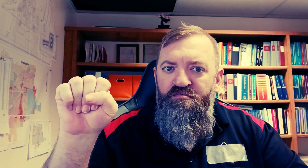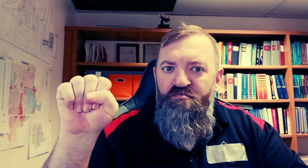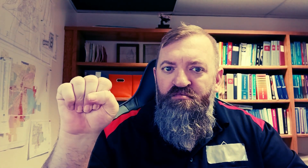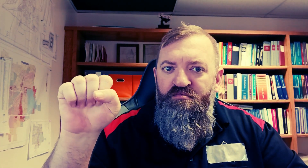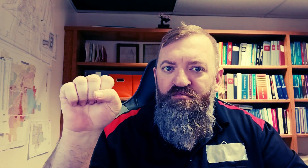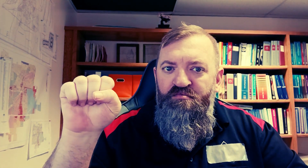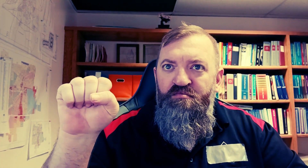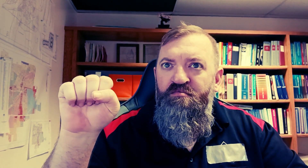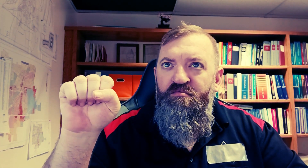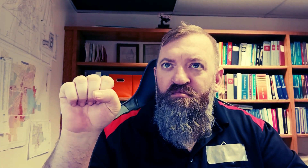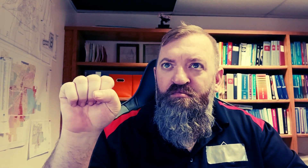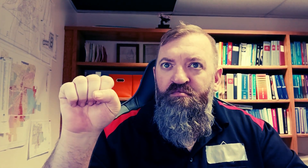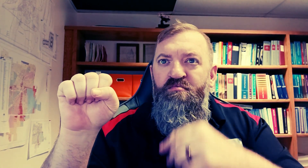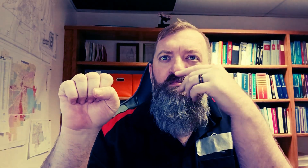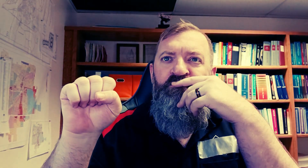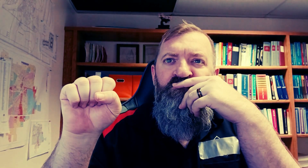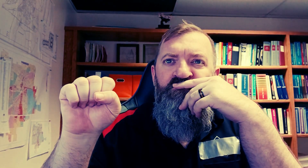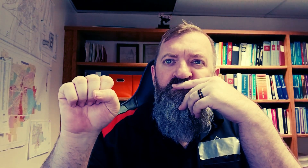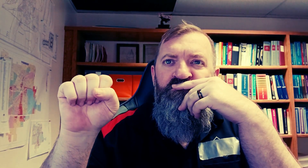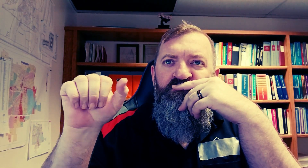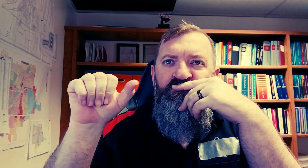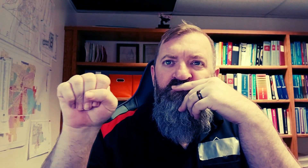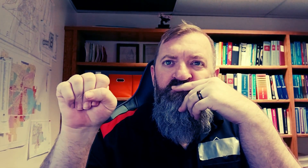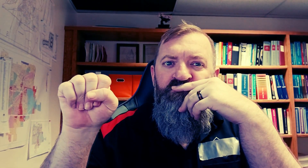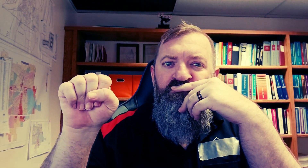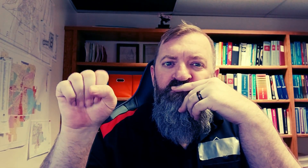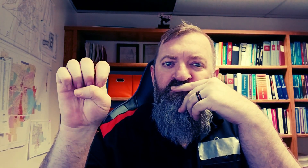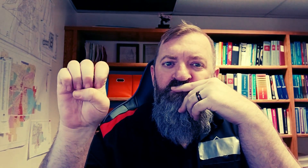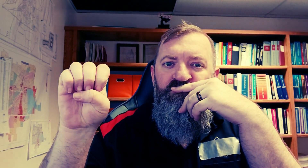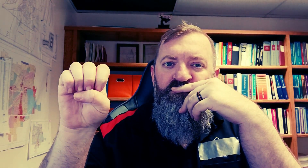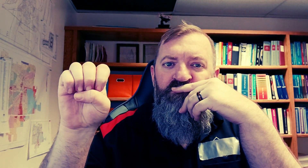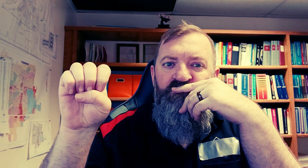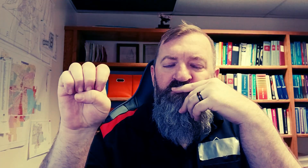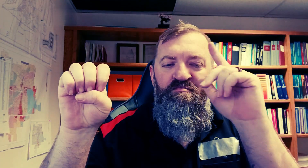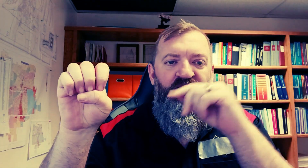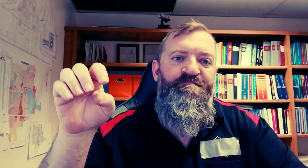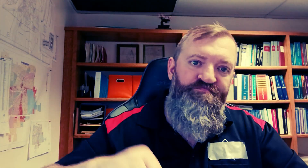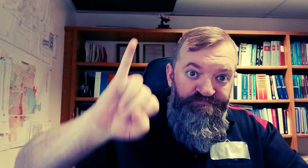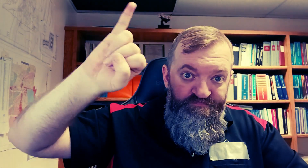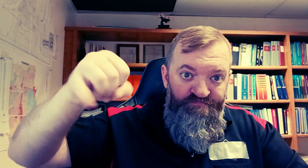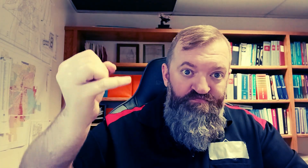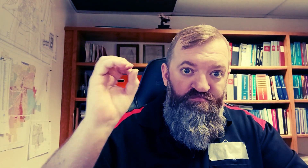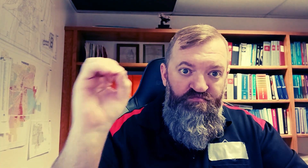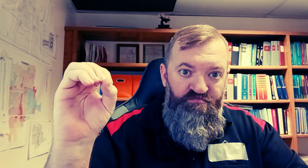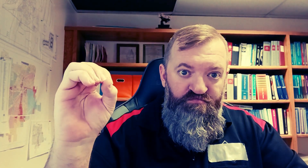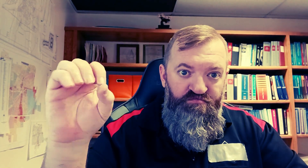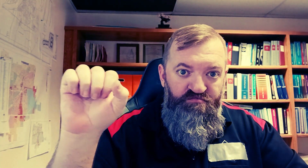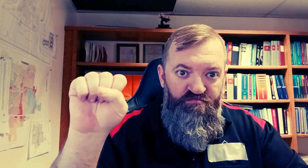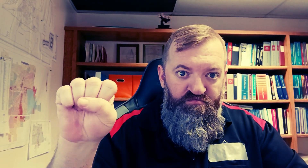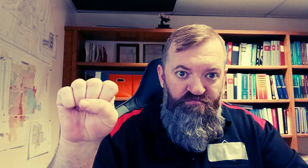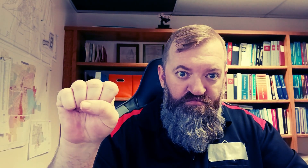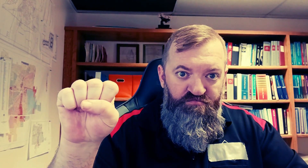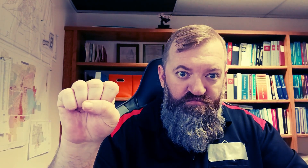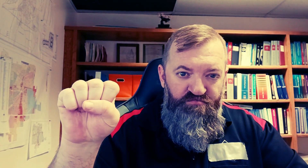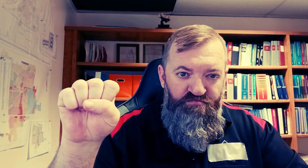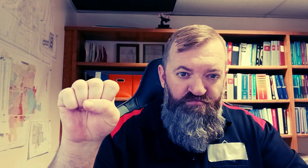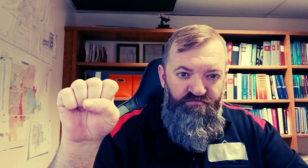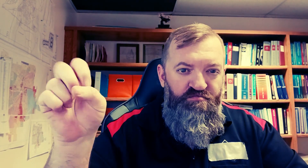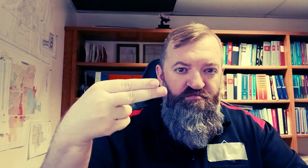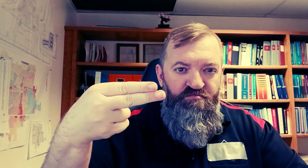was signing in a very confusing and similar way, specifically the letter E and S. I practiced on my own throughout the